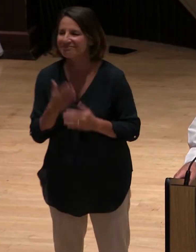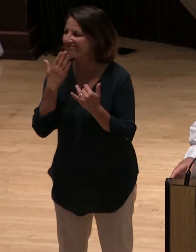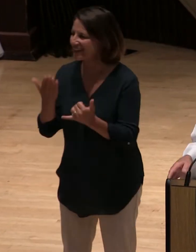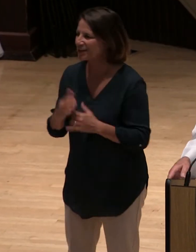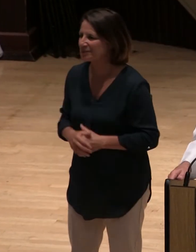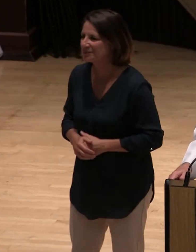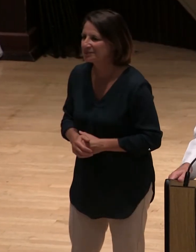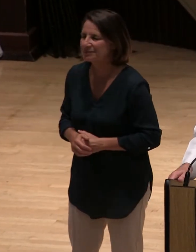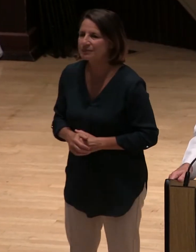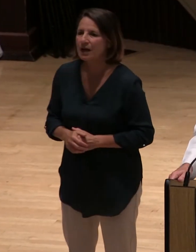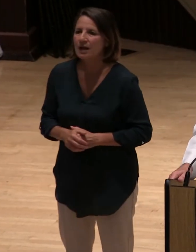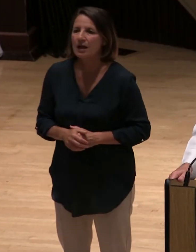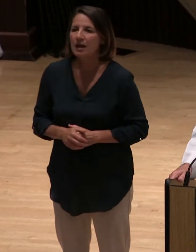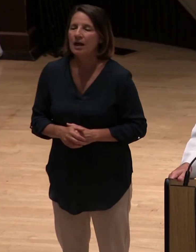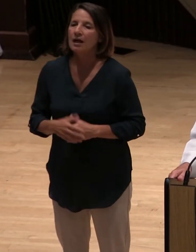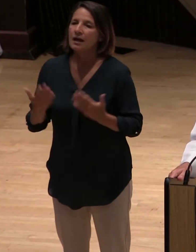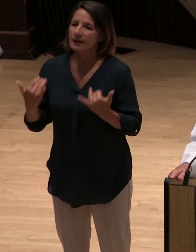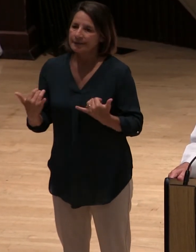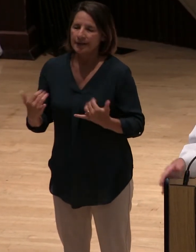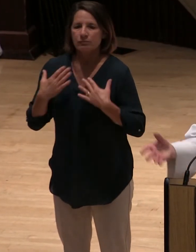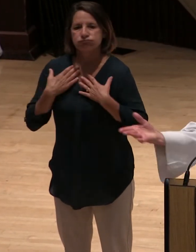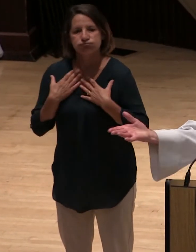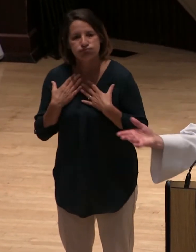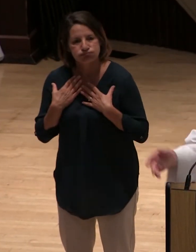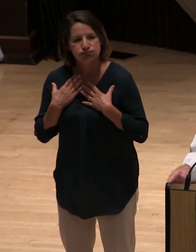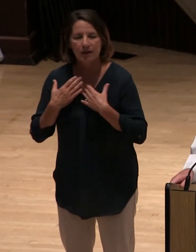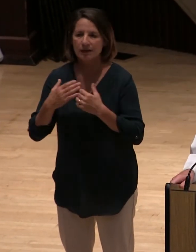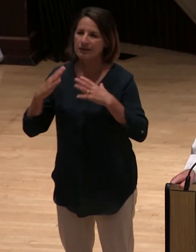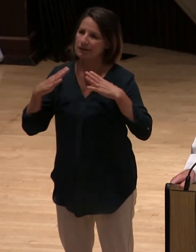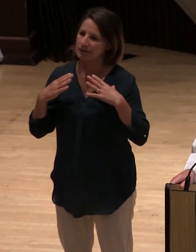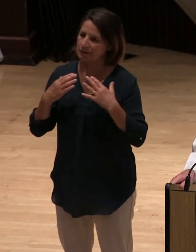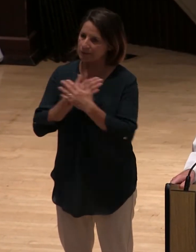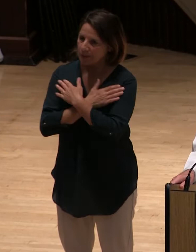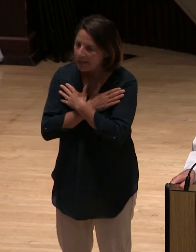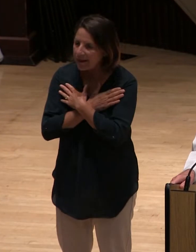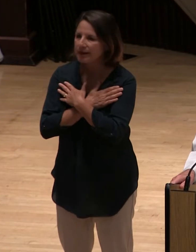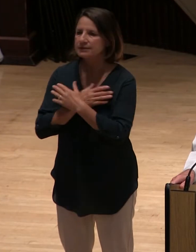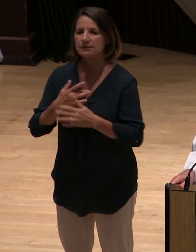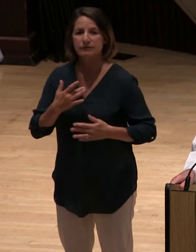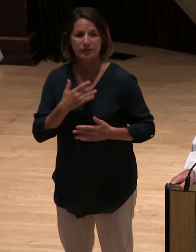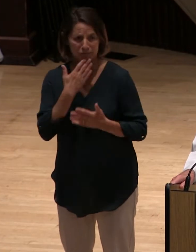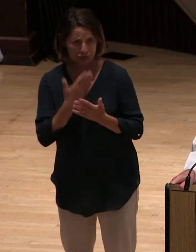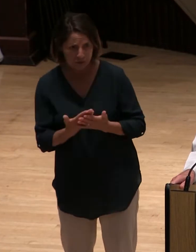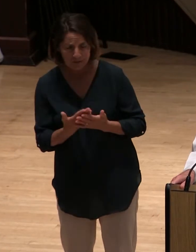Thank you. All right, just relax. Feel grateful to be here.